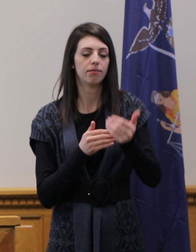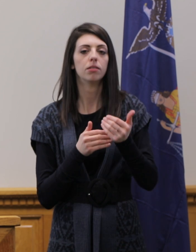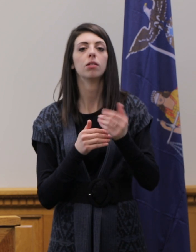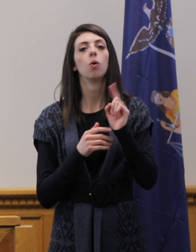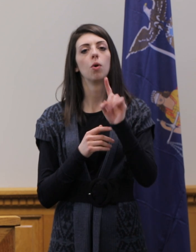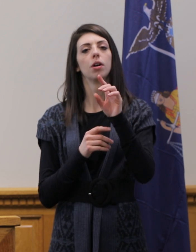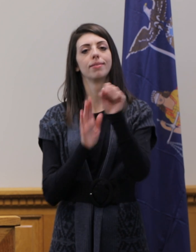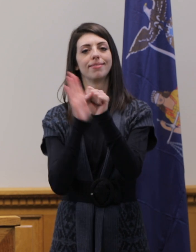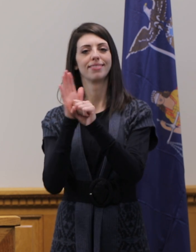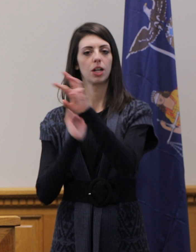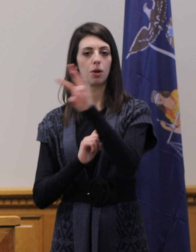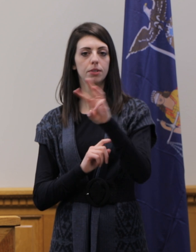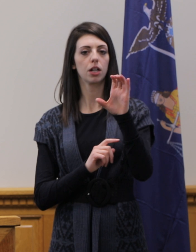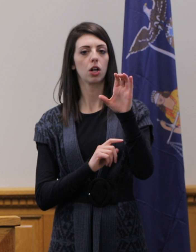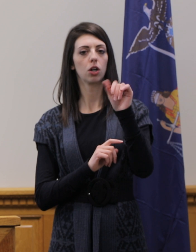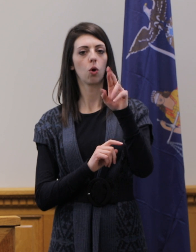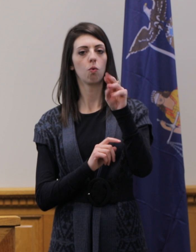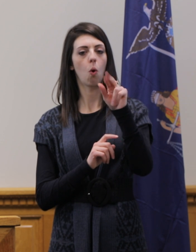state website at